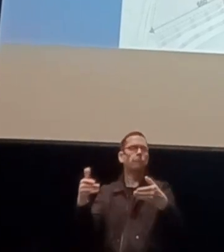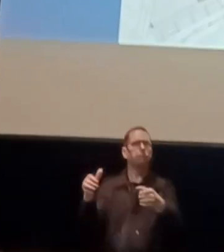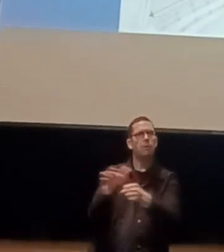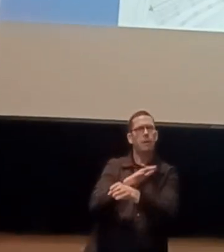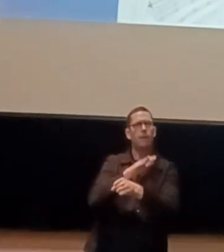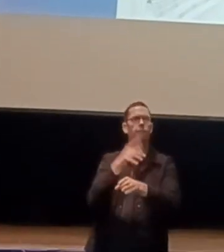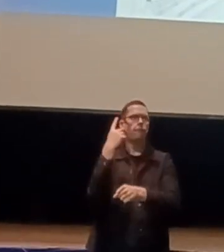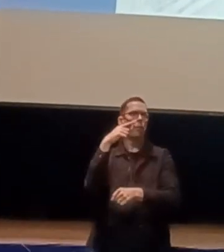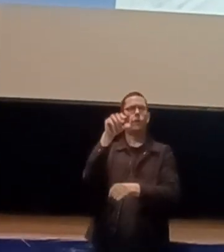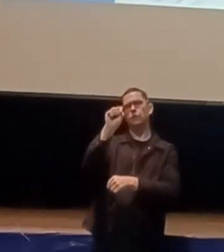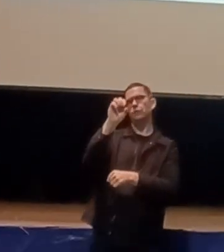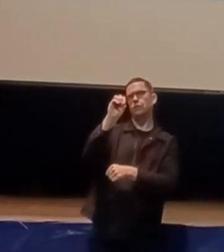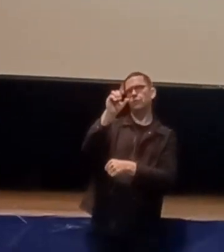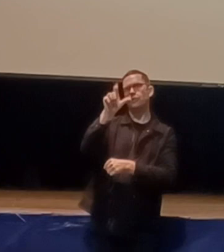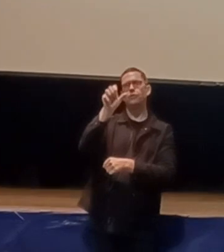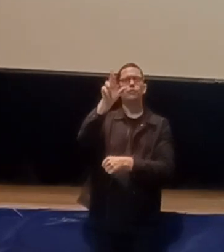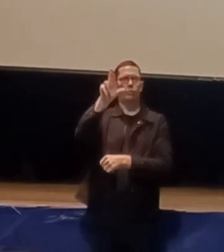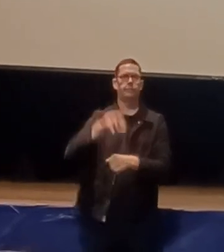solar.